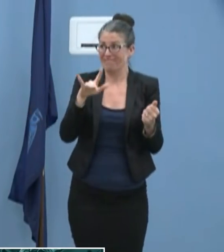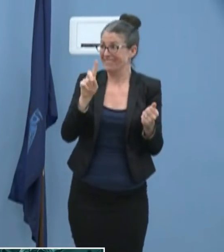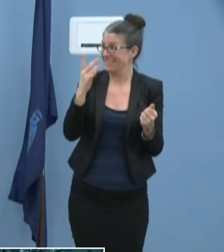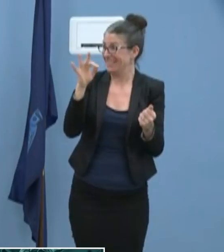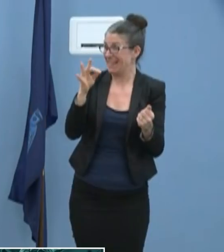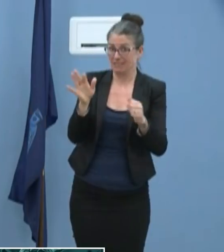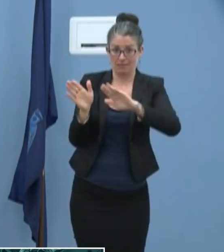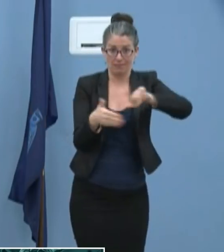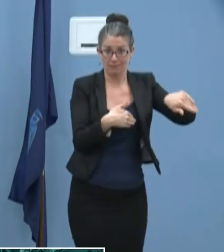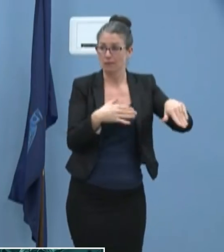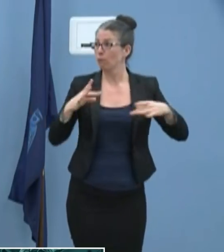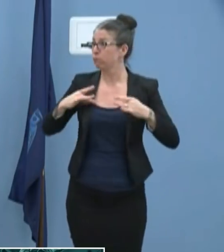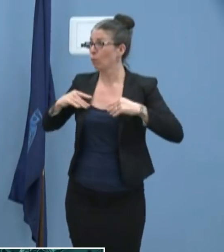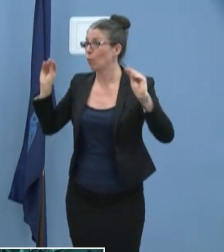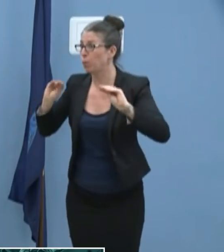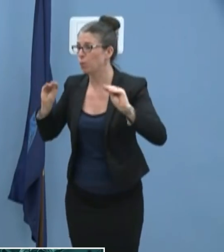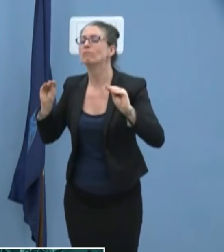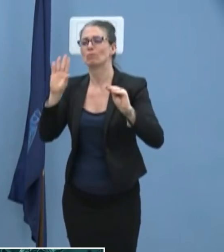get through this.